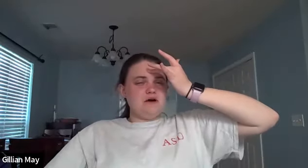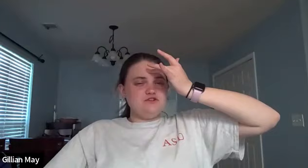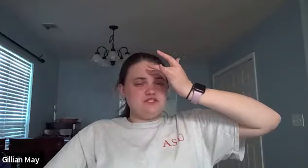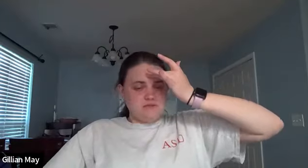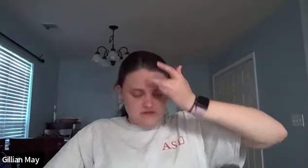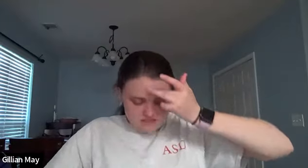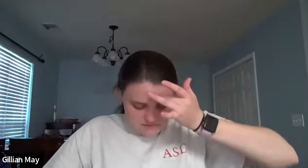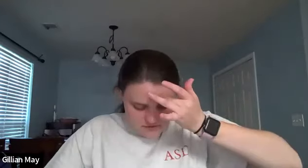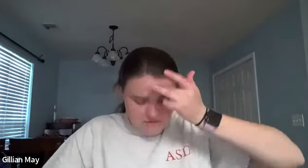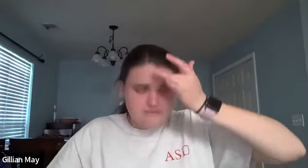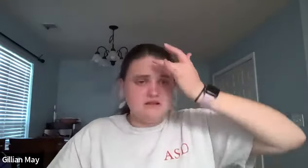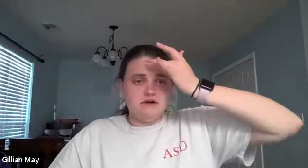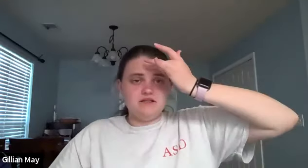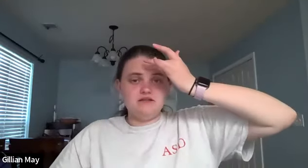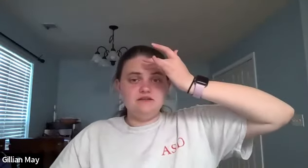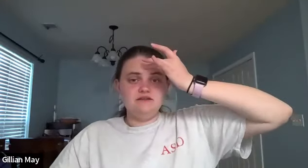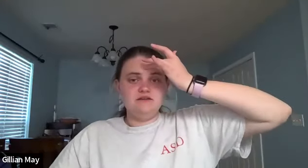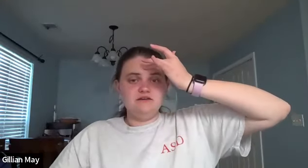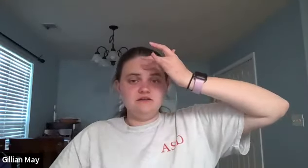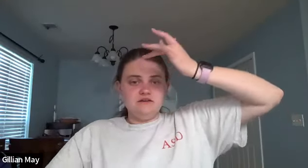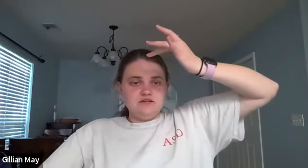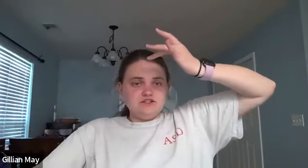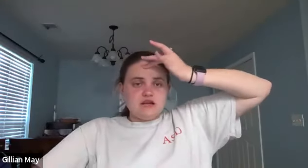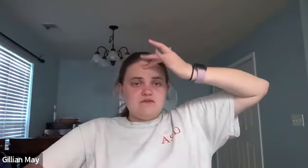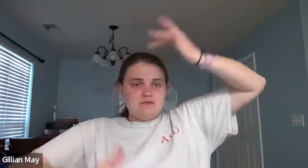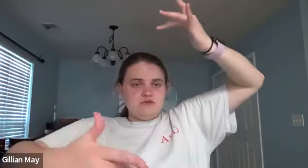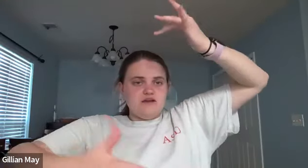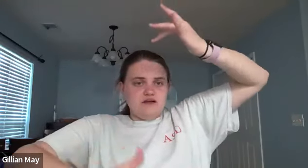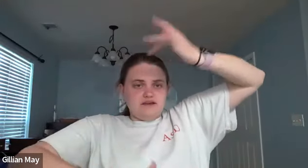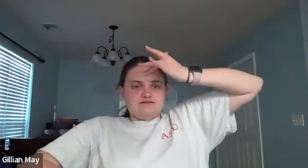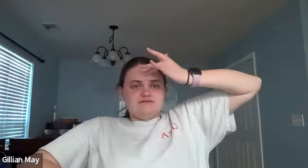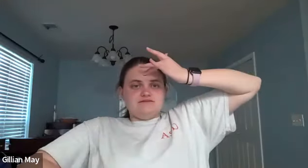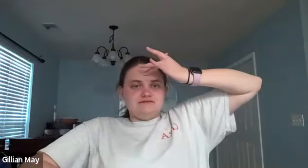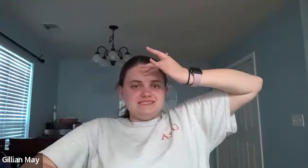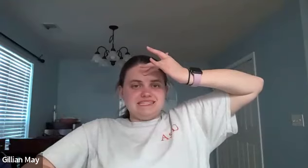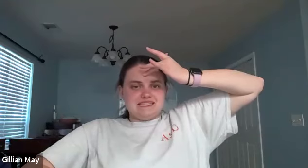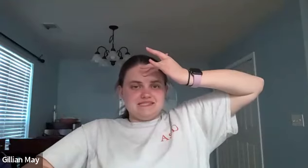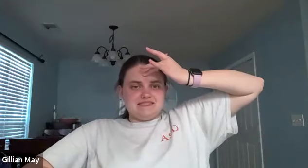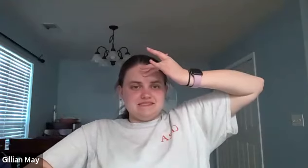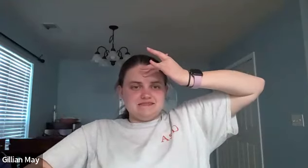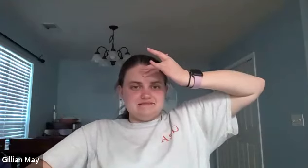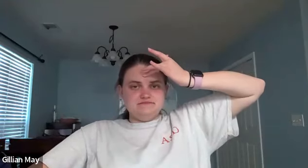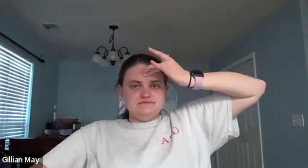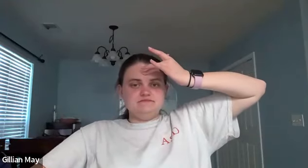your stomach, like it's above my belly button. So you're gonna have them both kind of like sick.